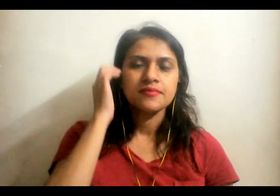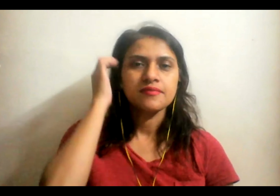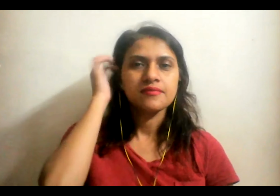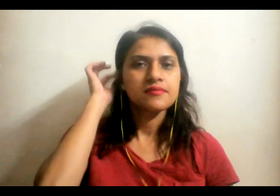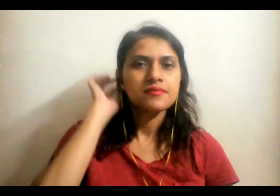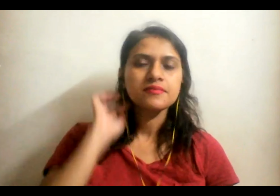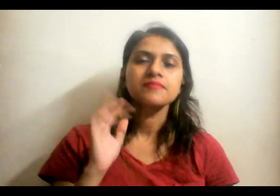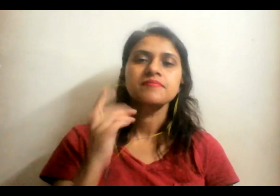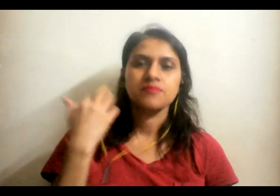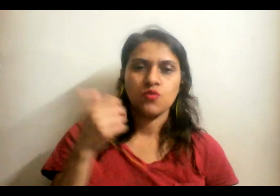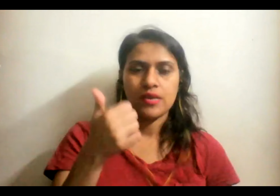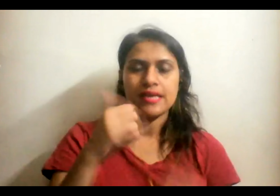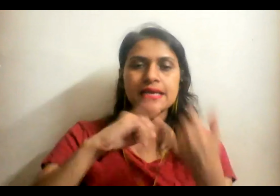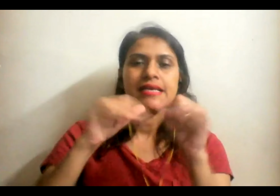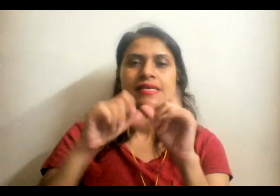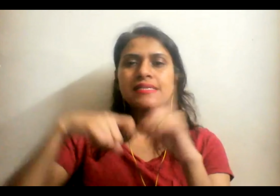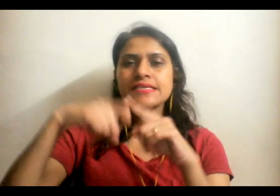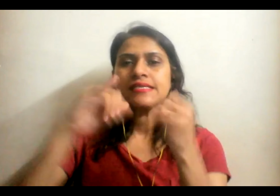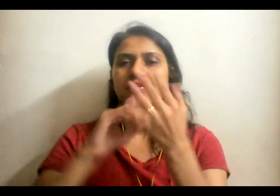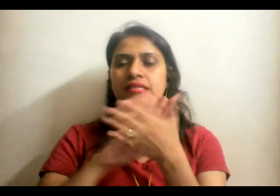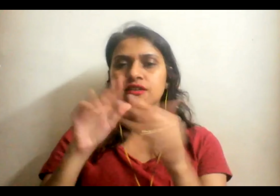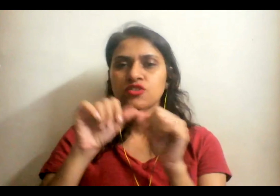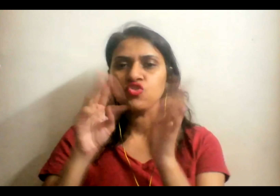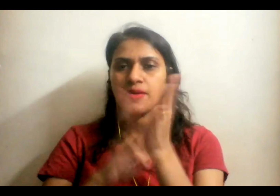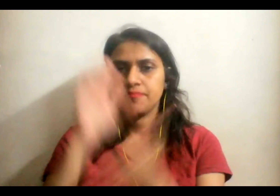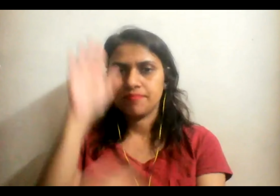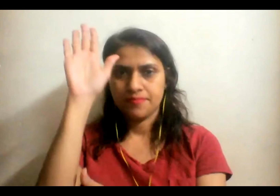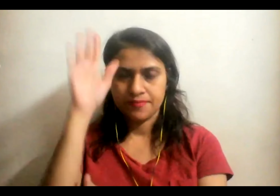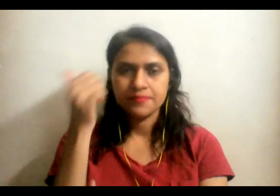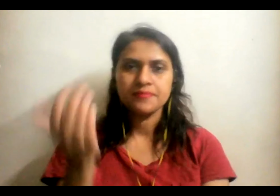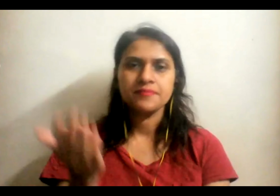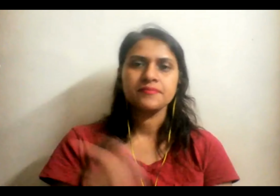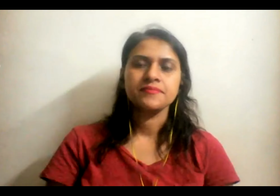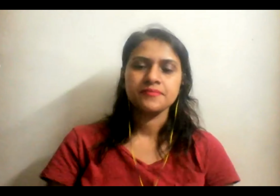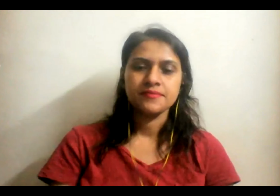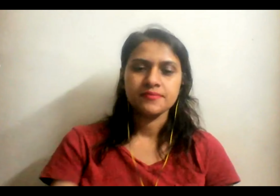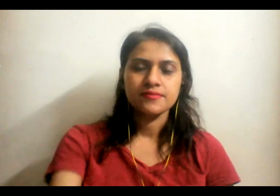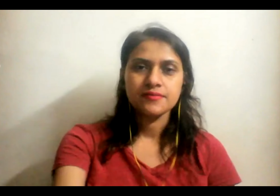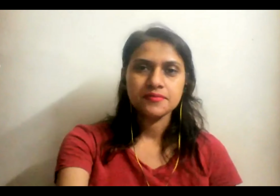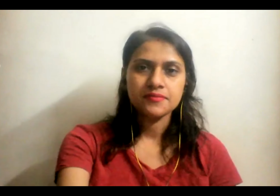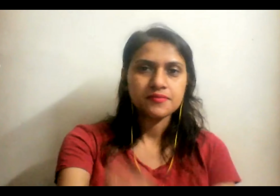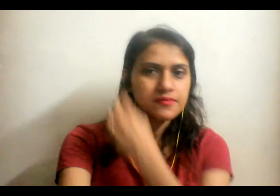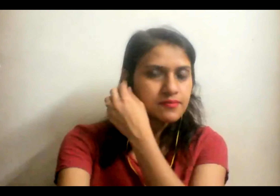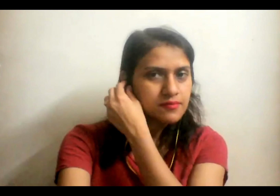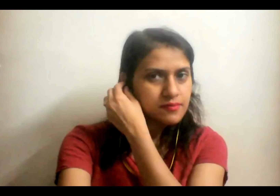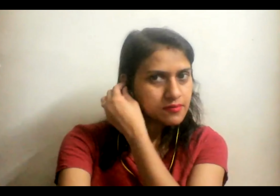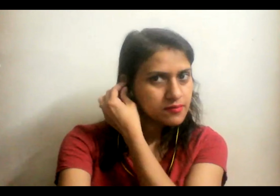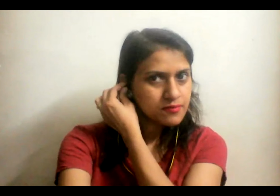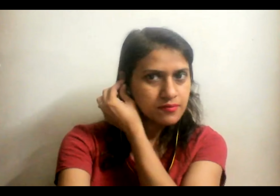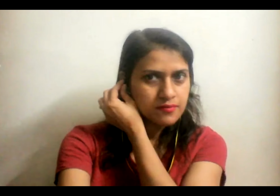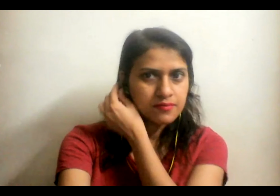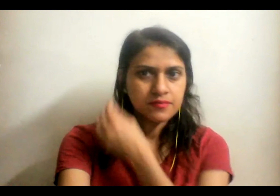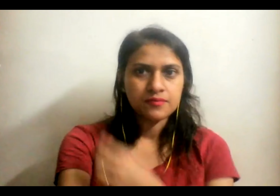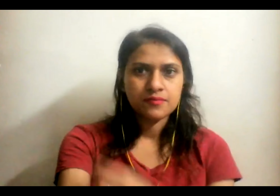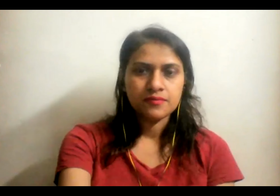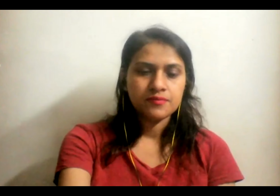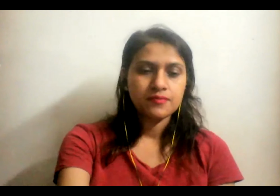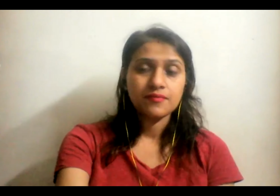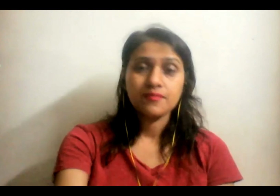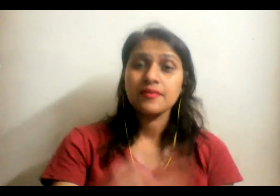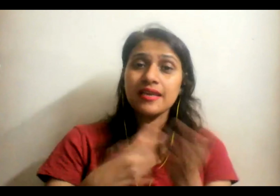Yes, Saksham, I see you've raised your hand. Yes, so our area of research was